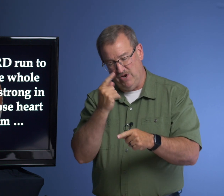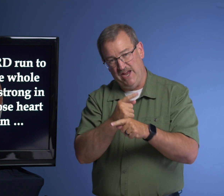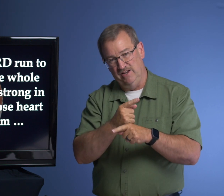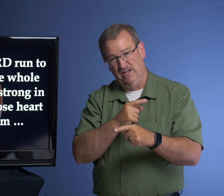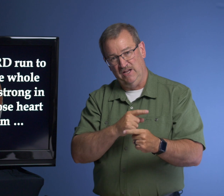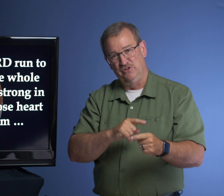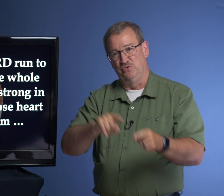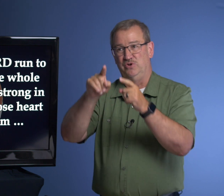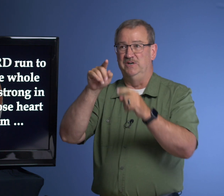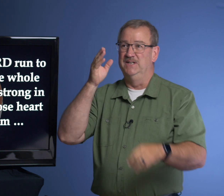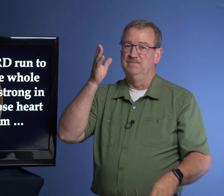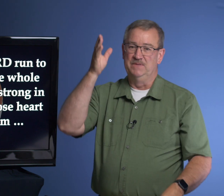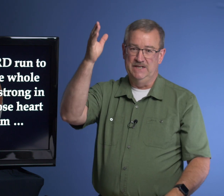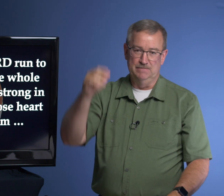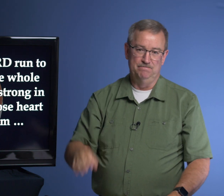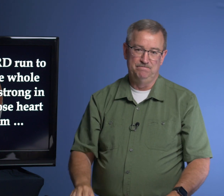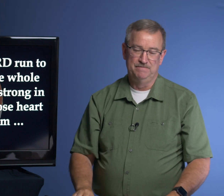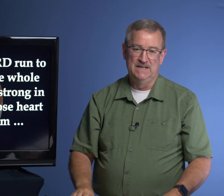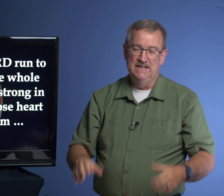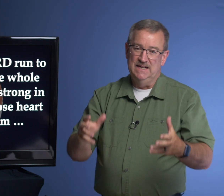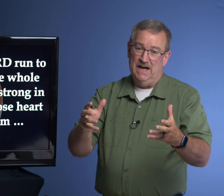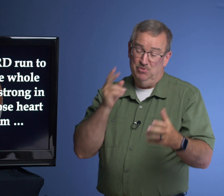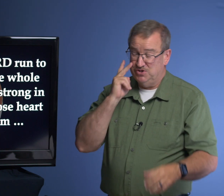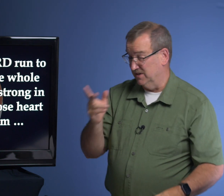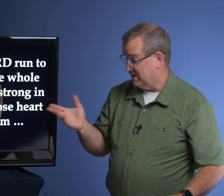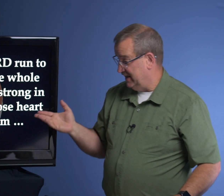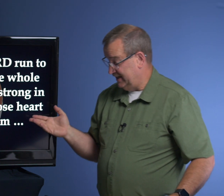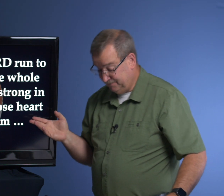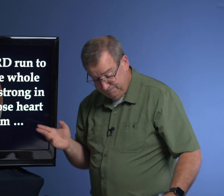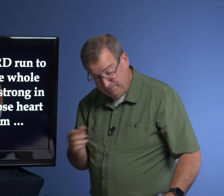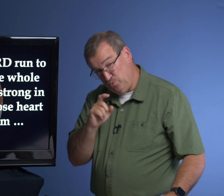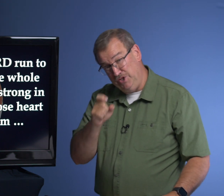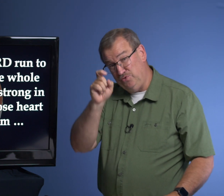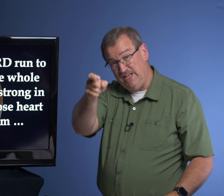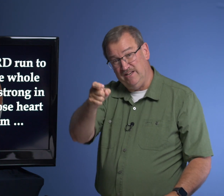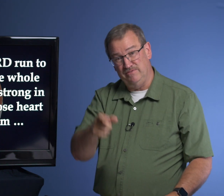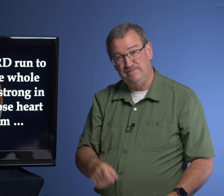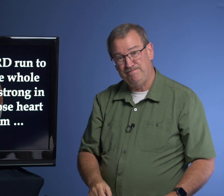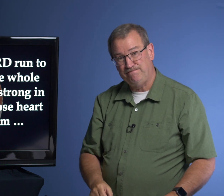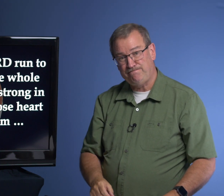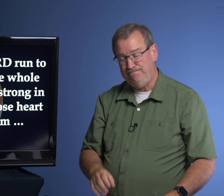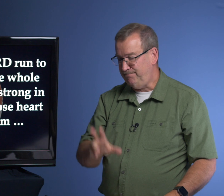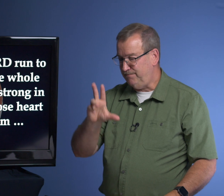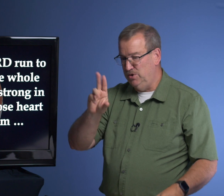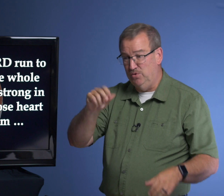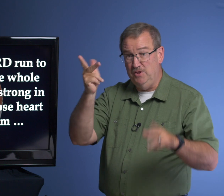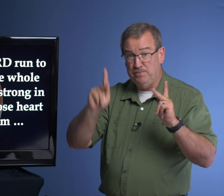right toward him. I want you to see, when you give, no other